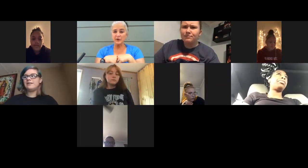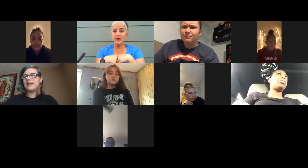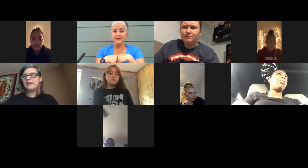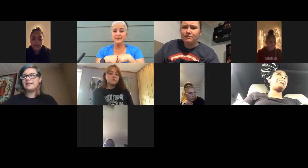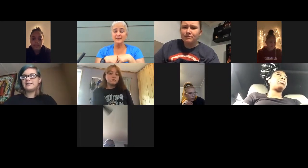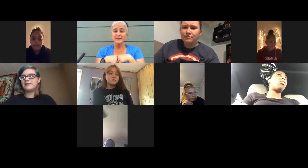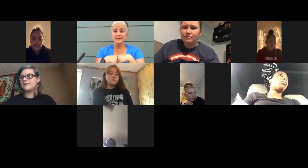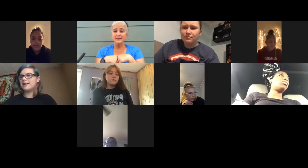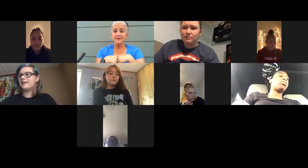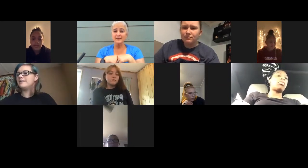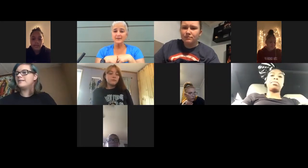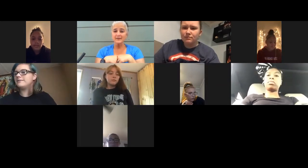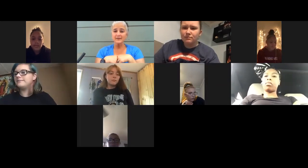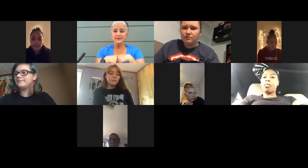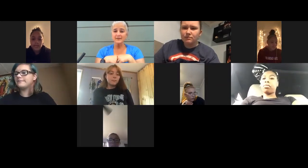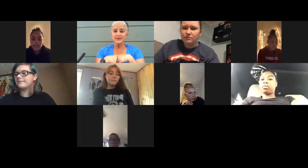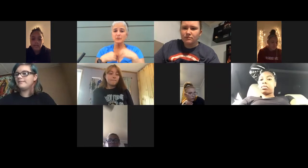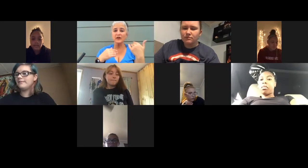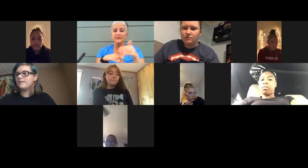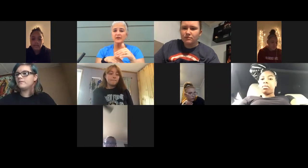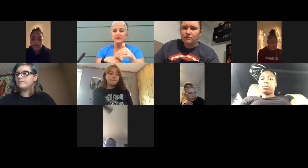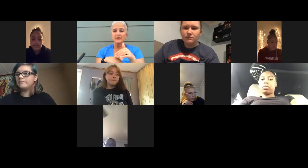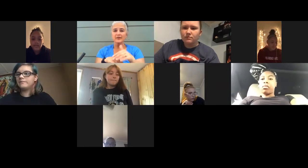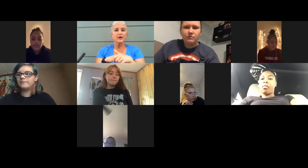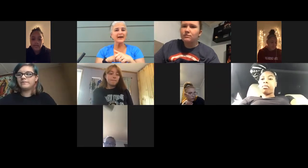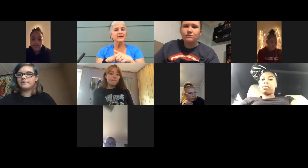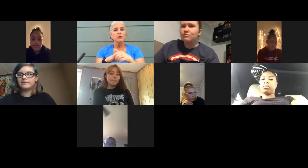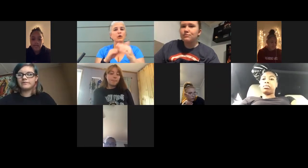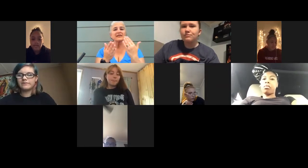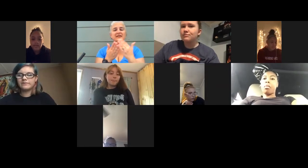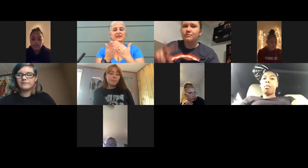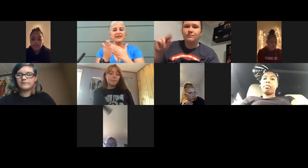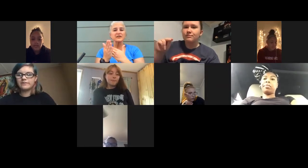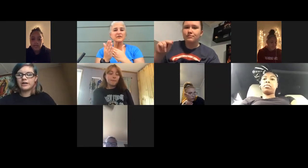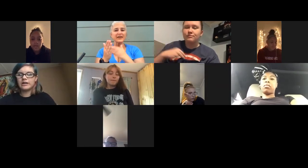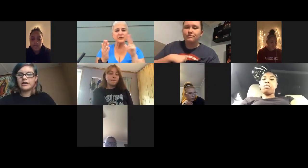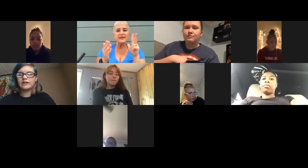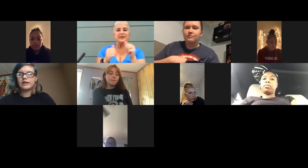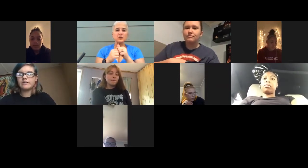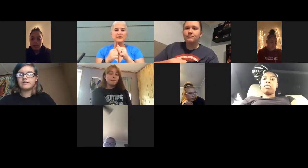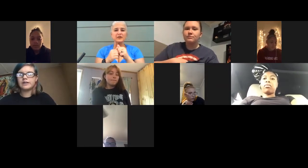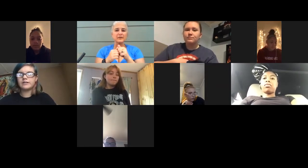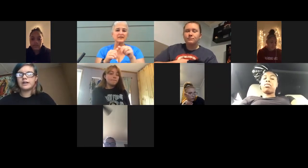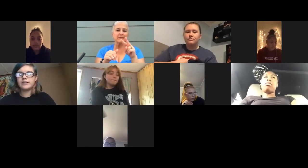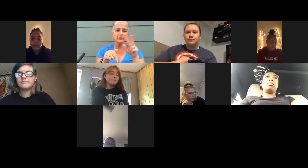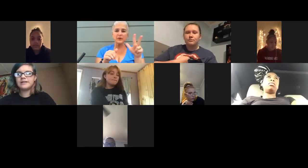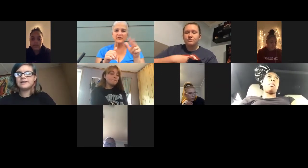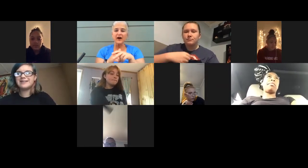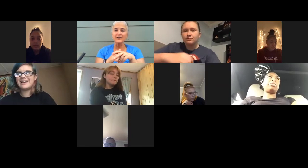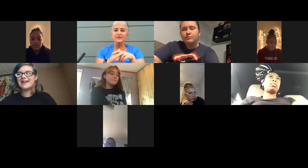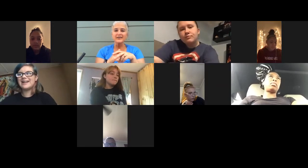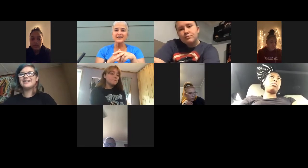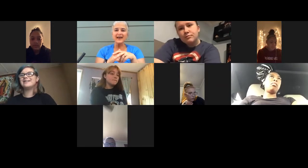Alexis, was that your class? I don't remember it. Okay. No. When we did the list of like 3 things you wanted to do by the time you